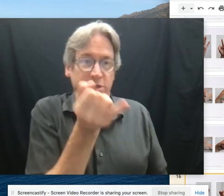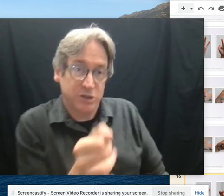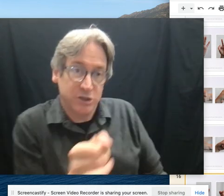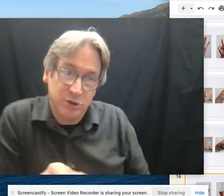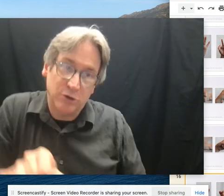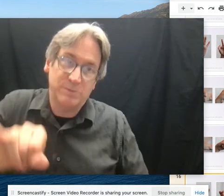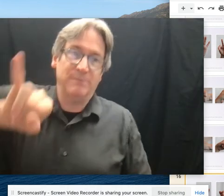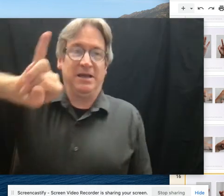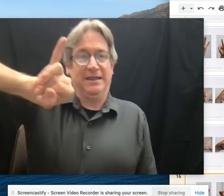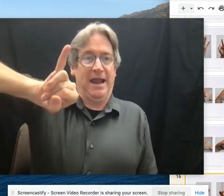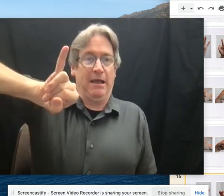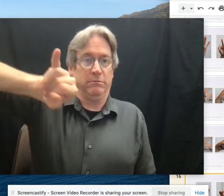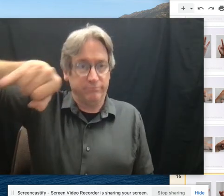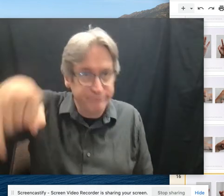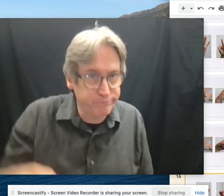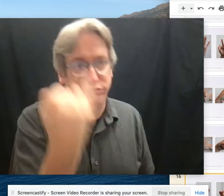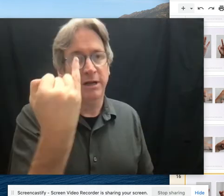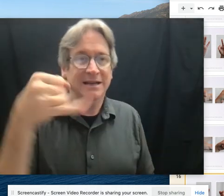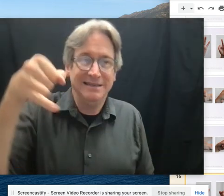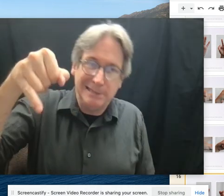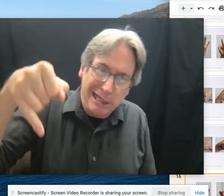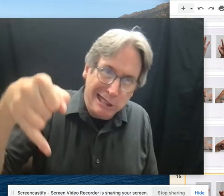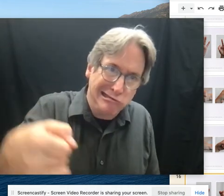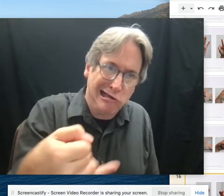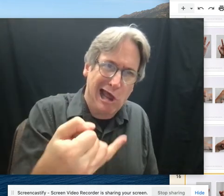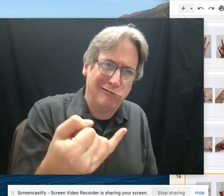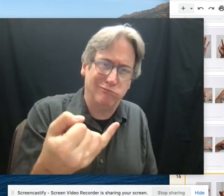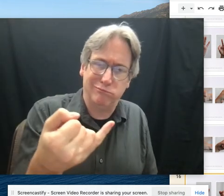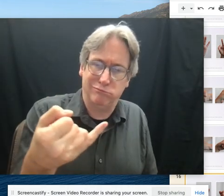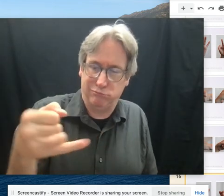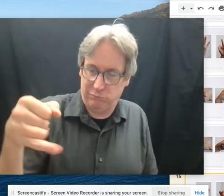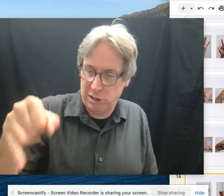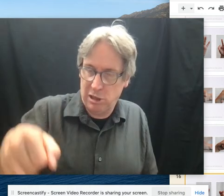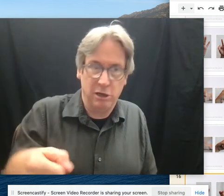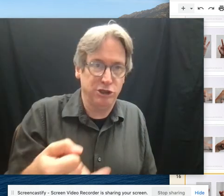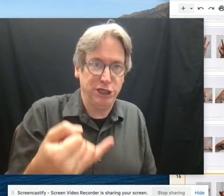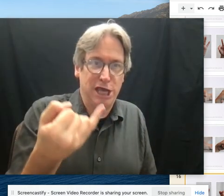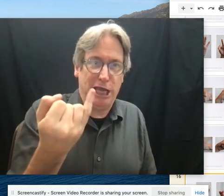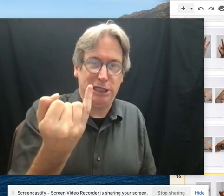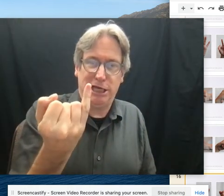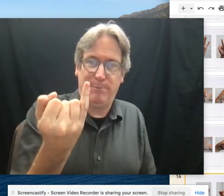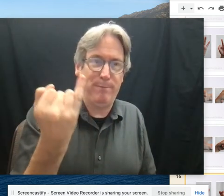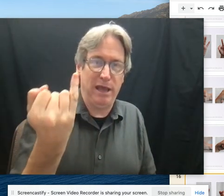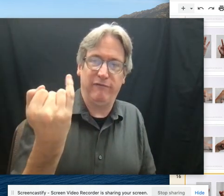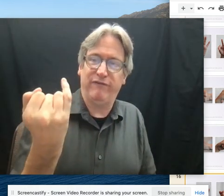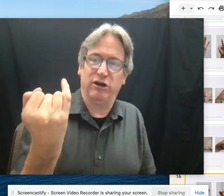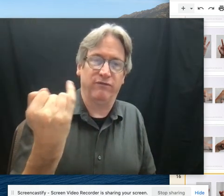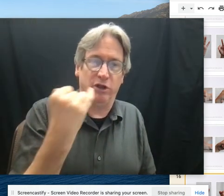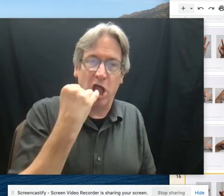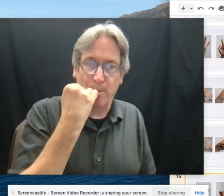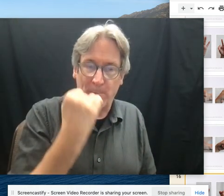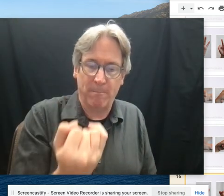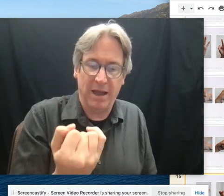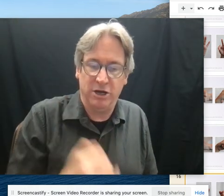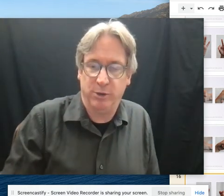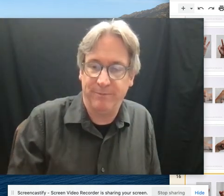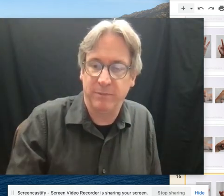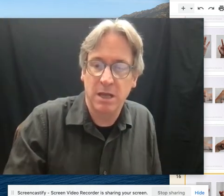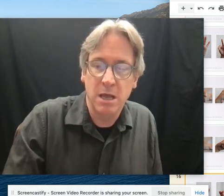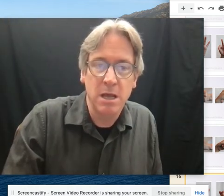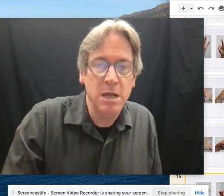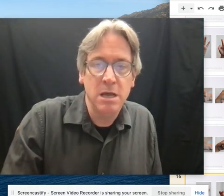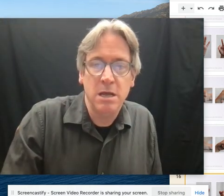You wouldn't scoop something on the nail. Dig into that cheesecake and take a big fingerful and enjoy